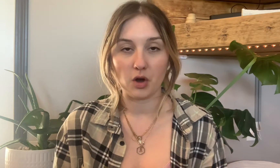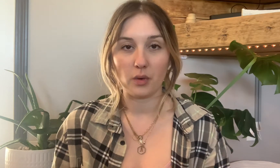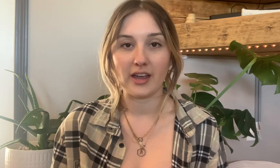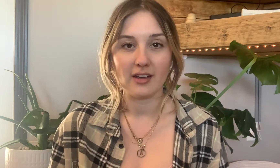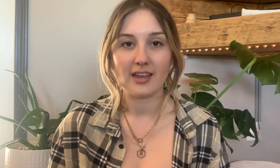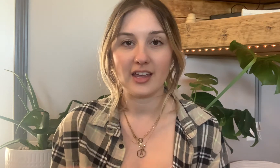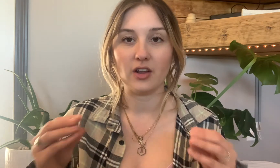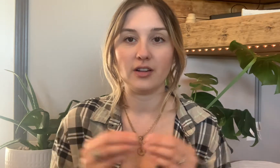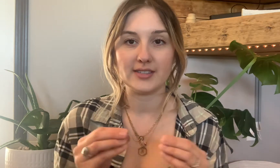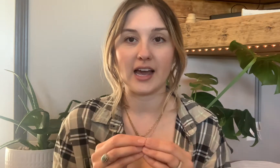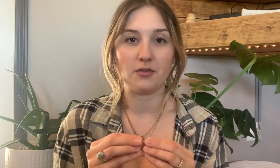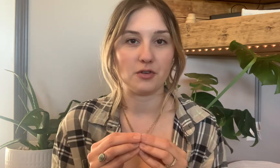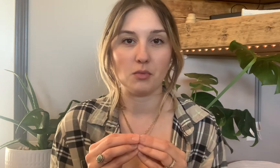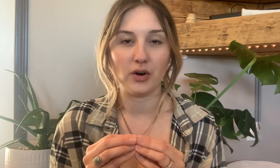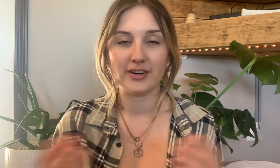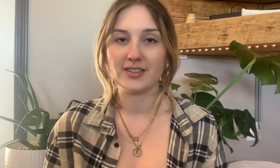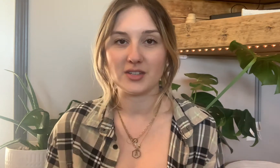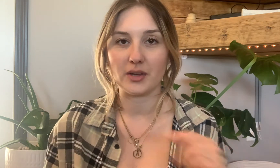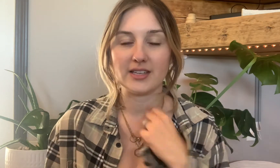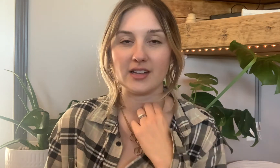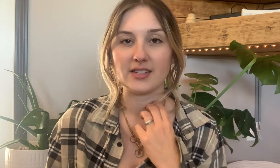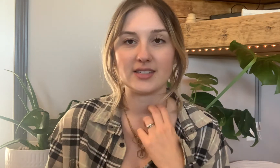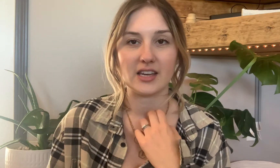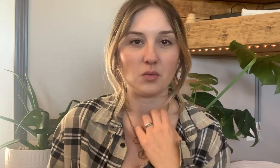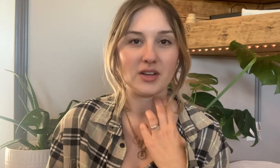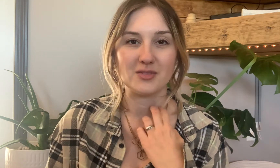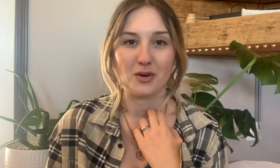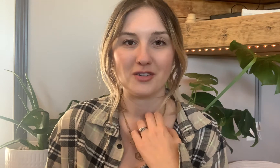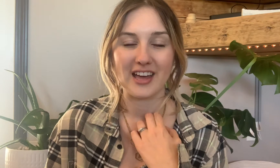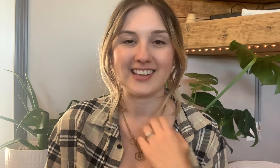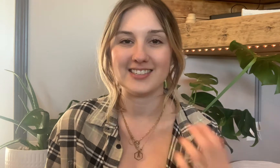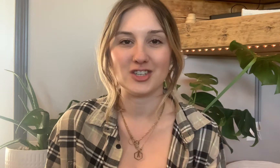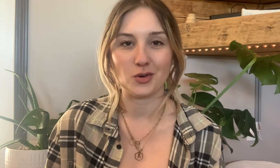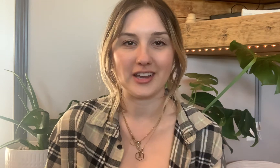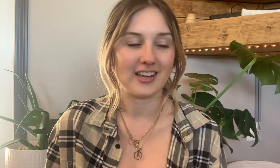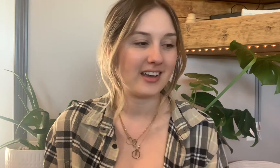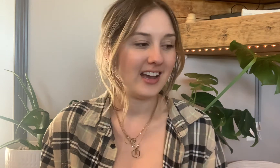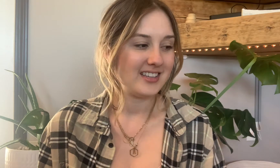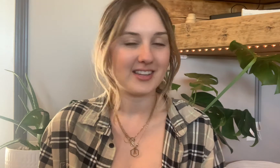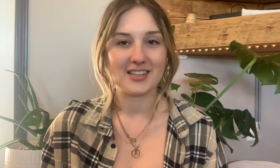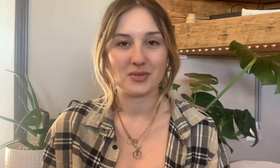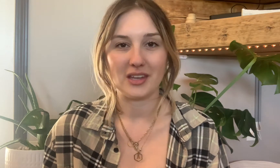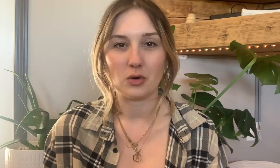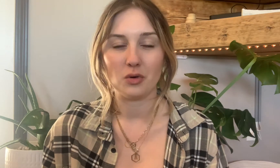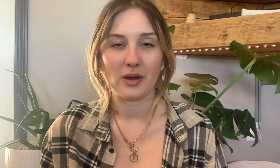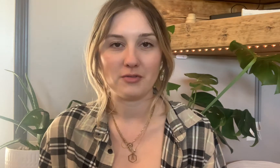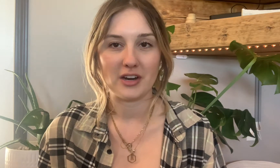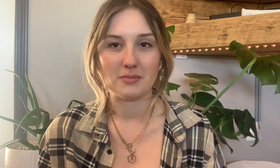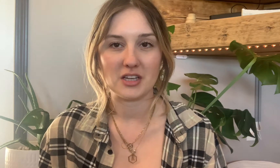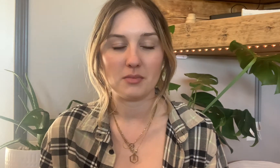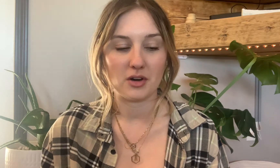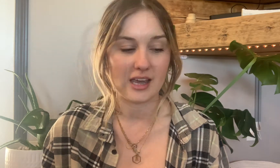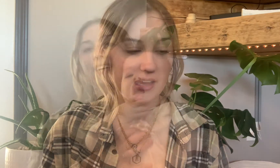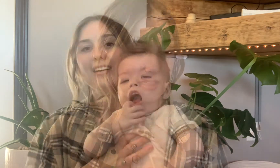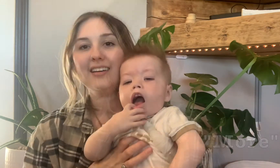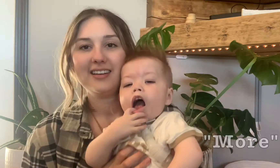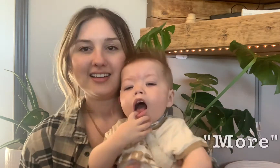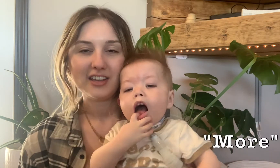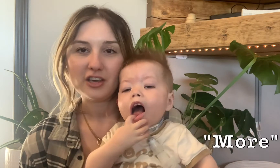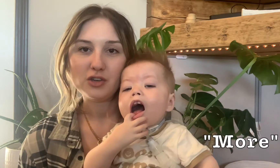going, he'll sign for more. So he tells us that he wants more of that. He's enjoying it. So that's really cool way for him to communicate. Can you